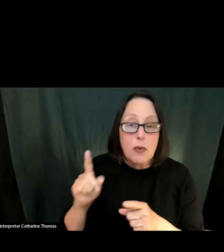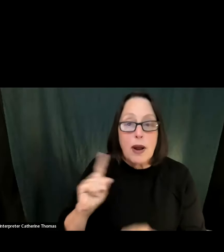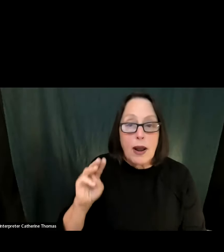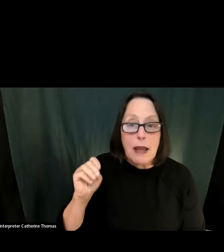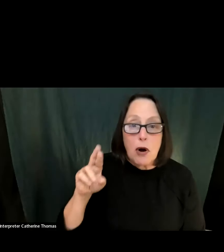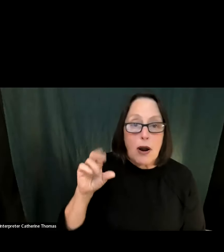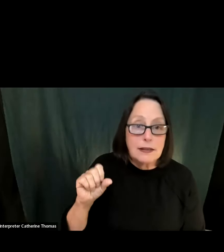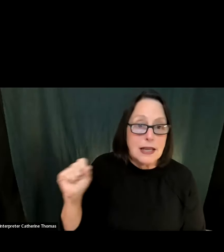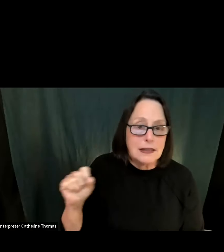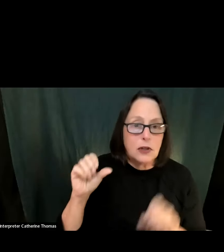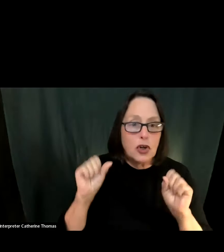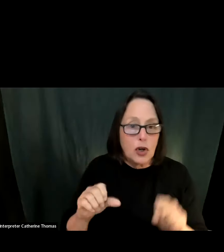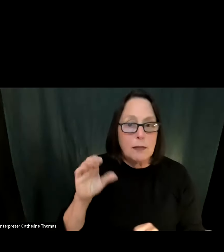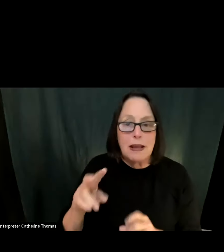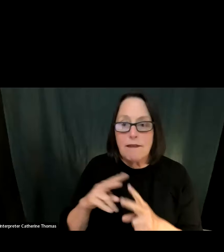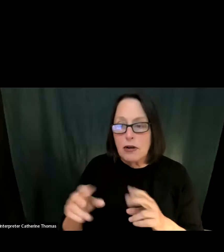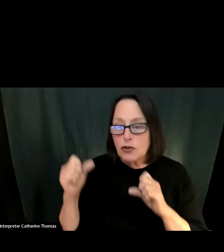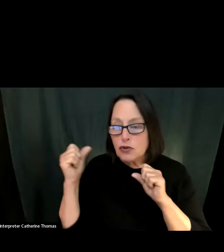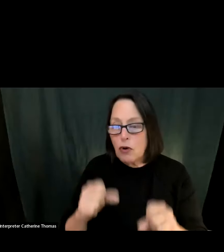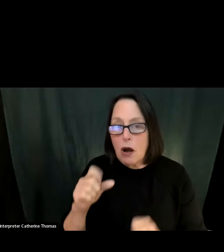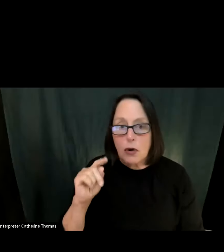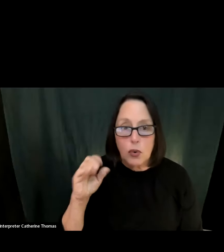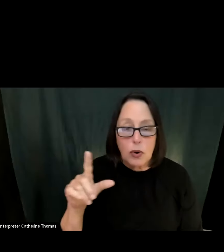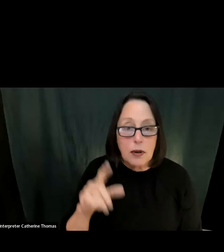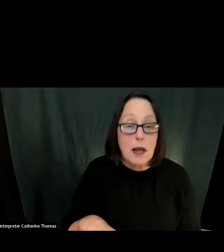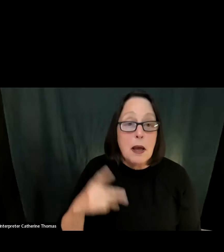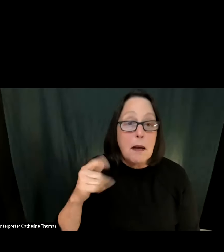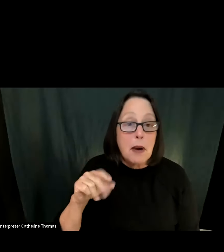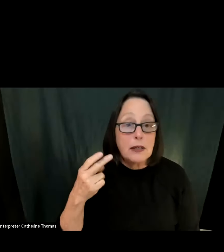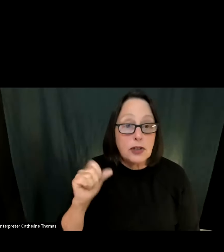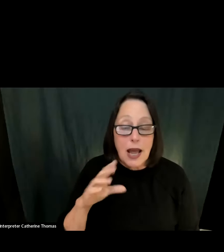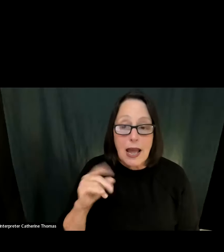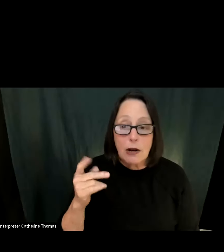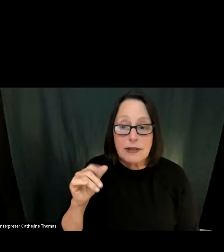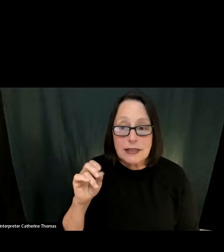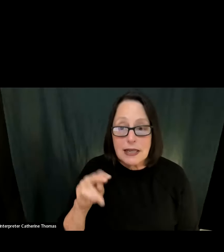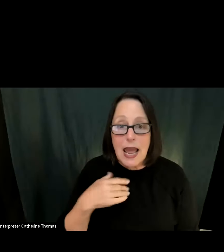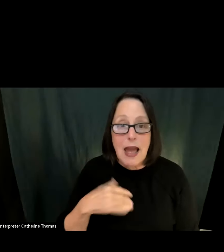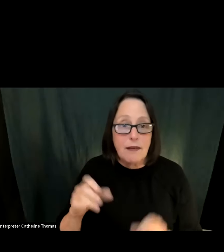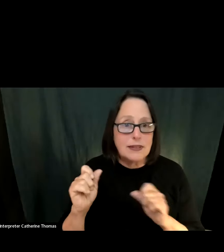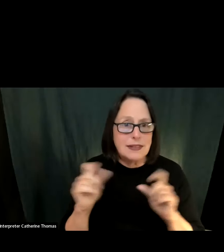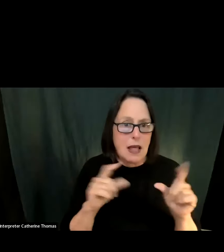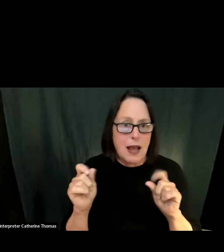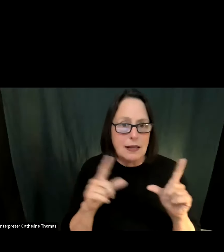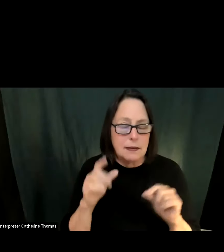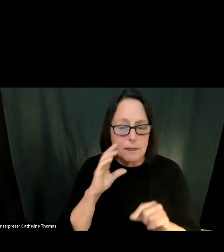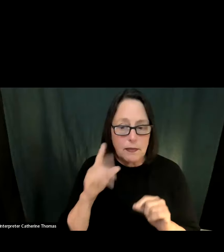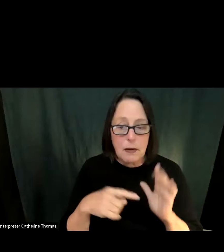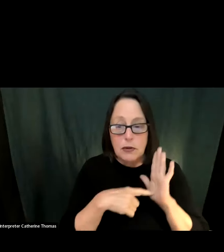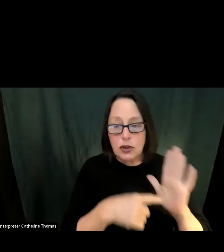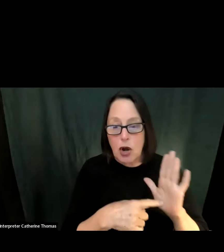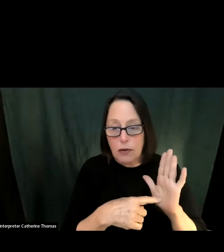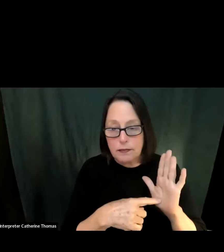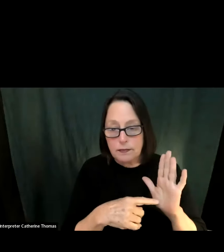have been a really powerful tool. Bipasha and Kristen have a few slides to share with you to